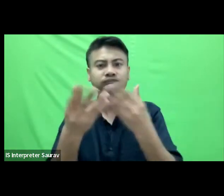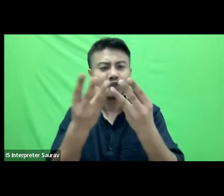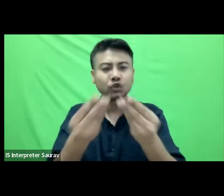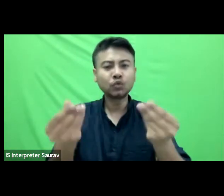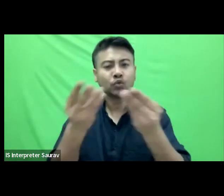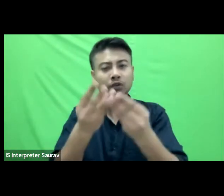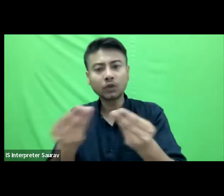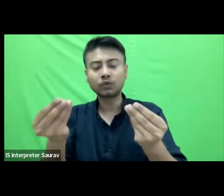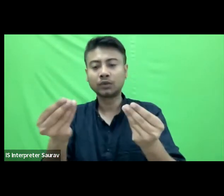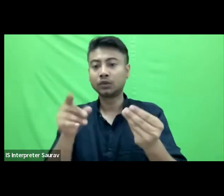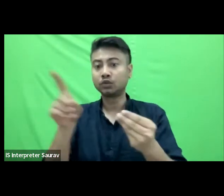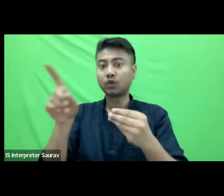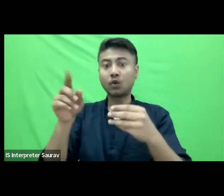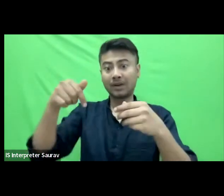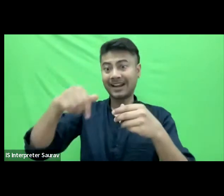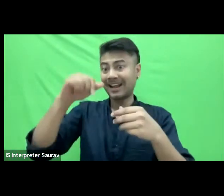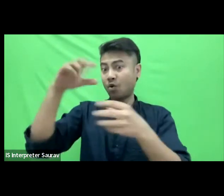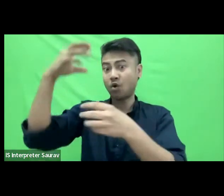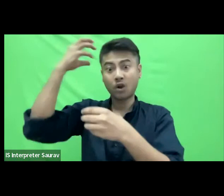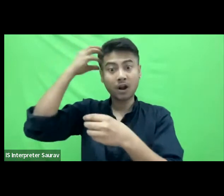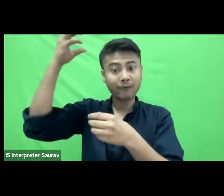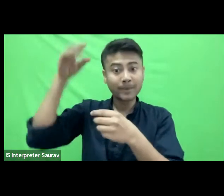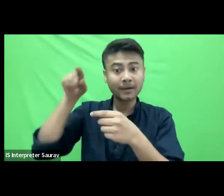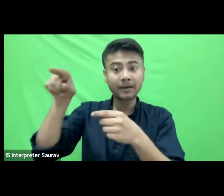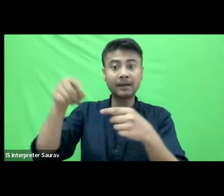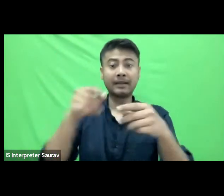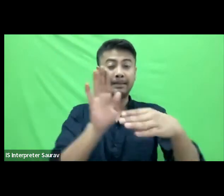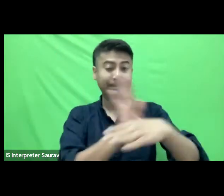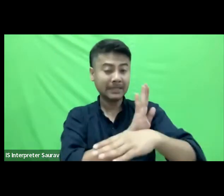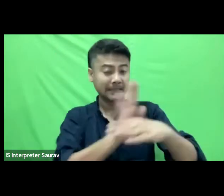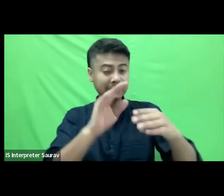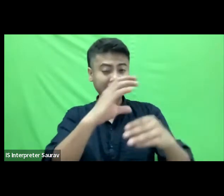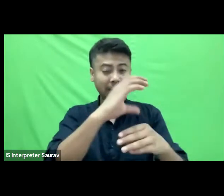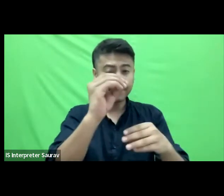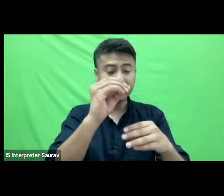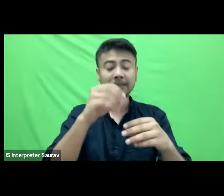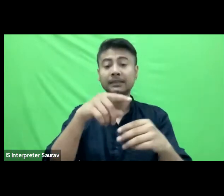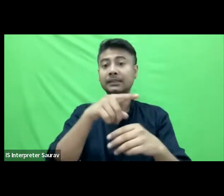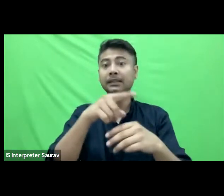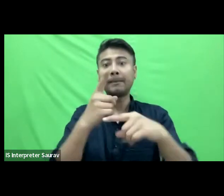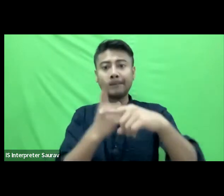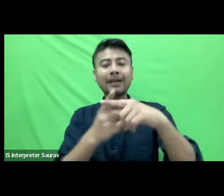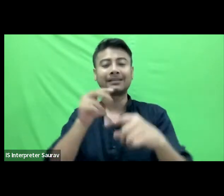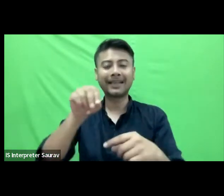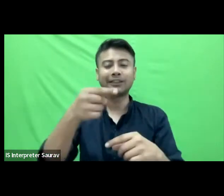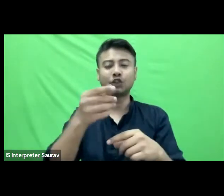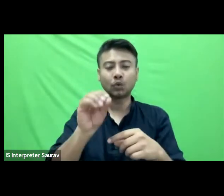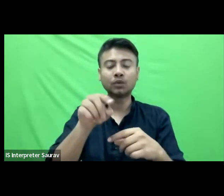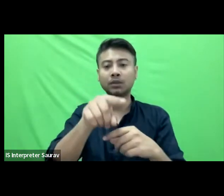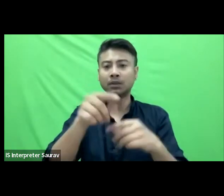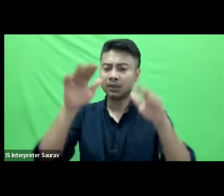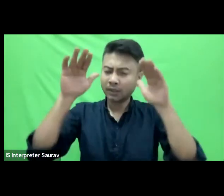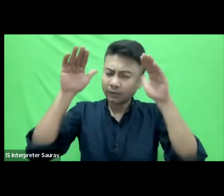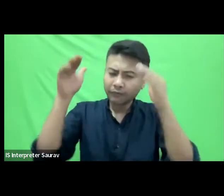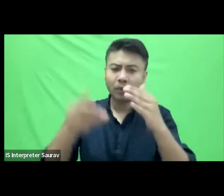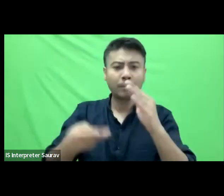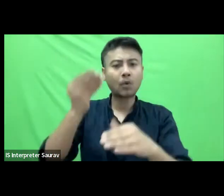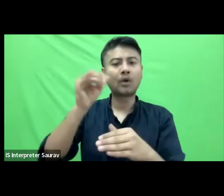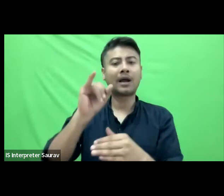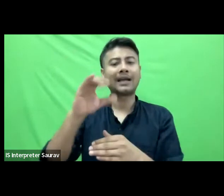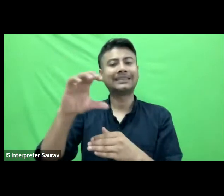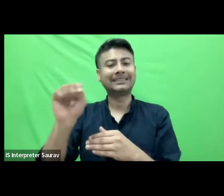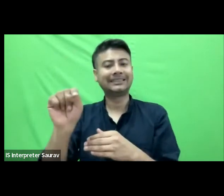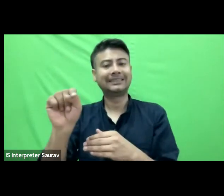and civil society are coming together around increasingly is information communication technologies and innovative